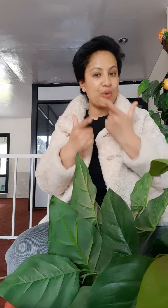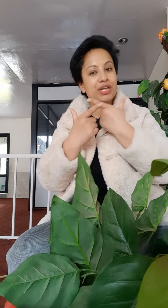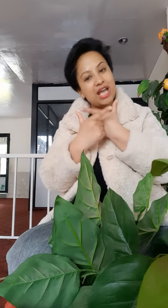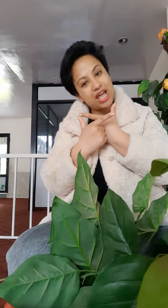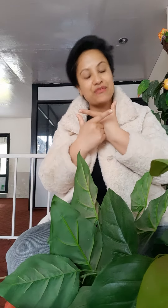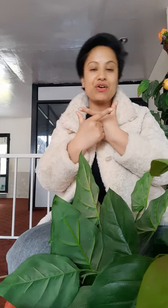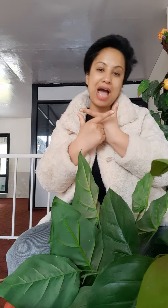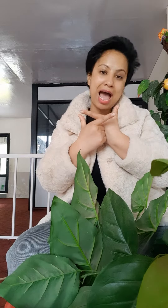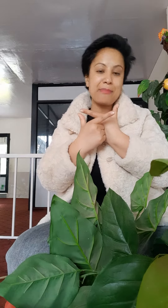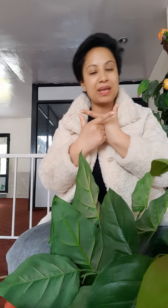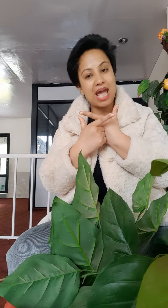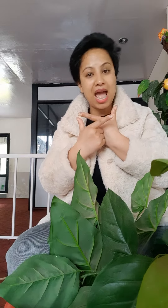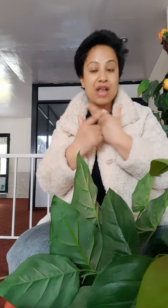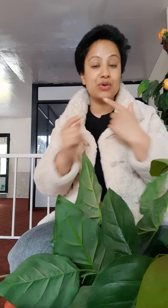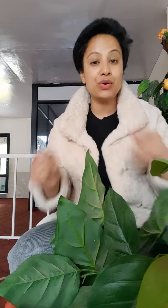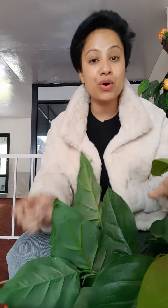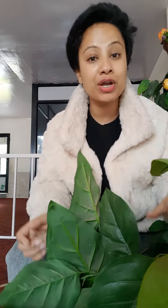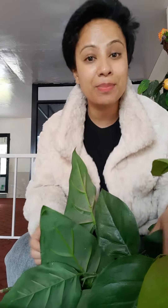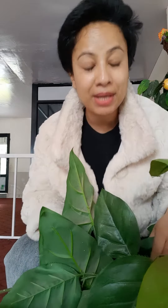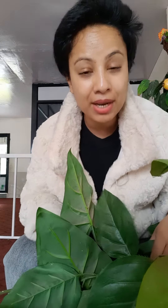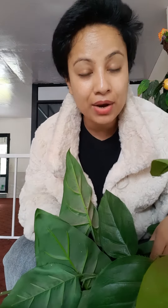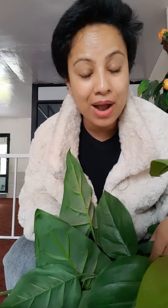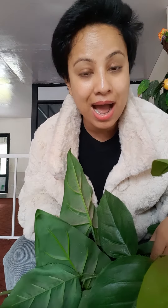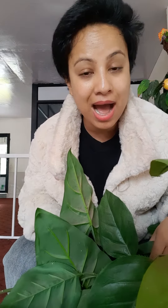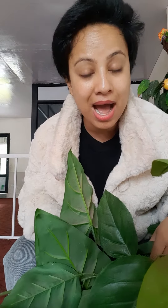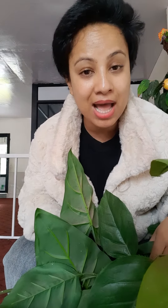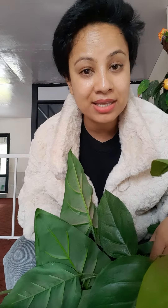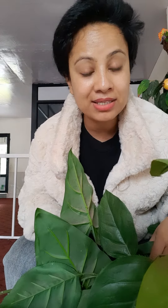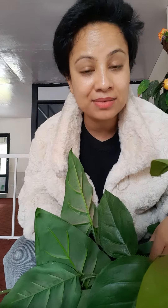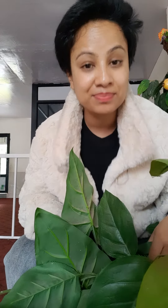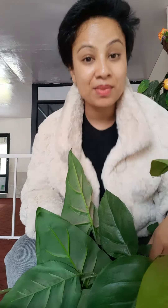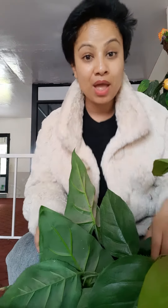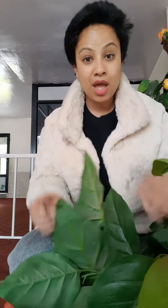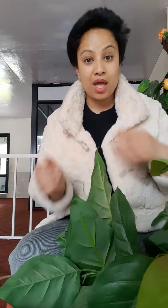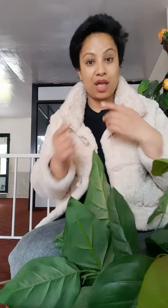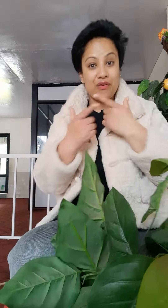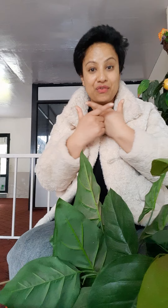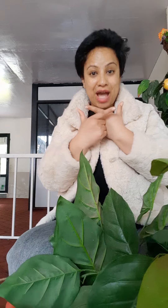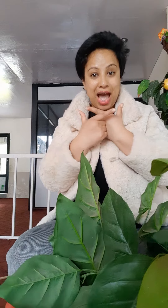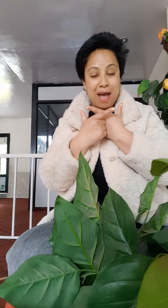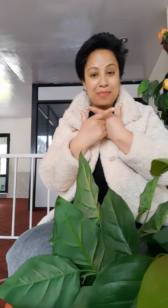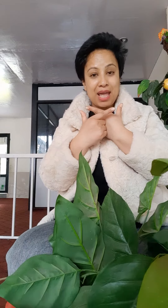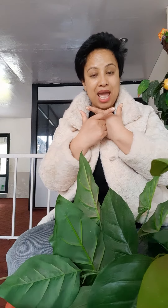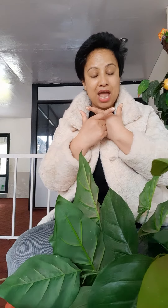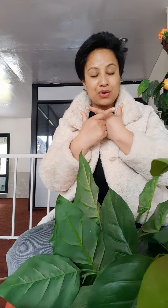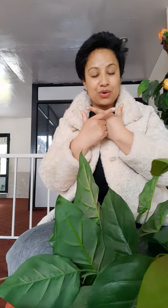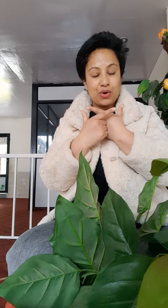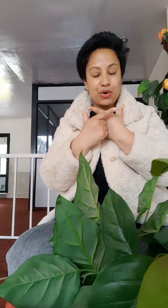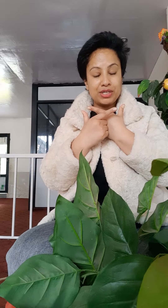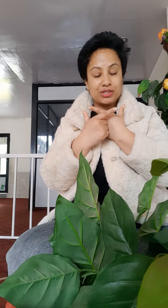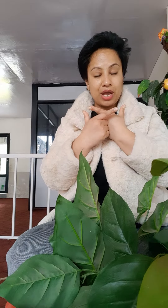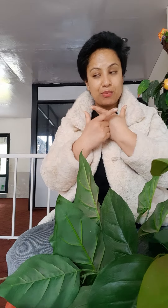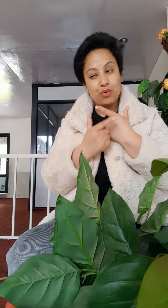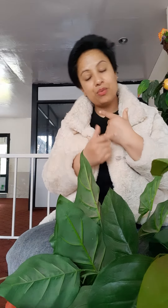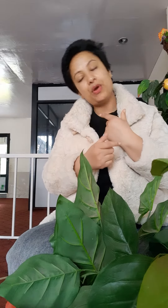it If you're happy and you know it, blink your eyes If you're happy and you know it, move your